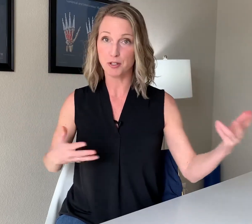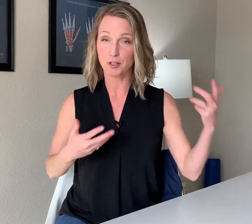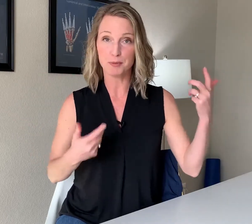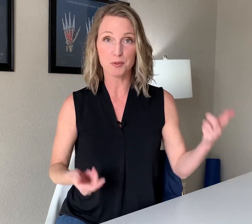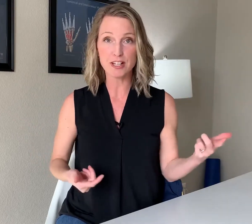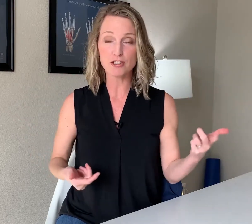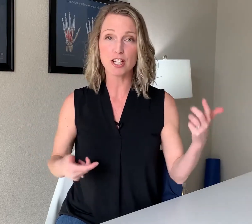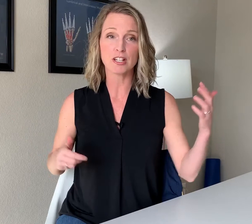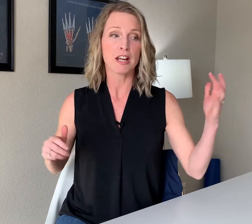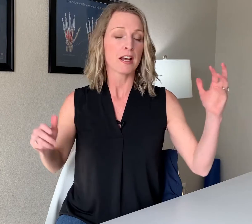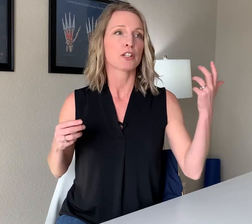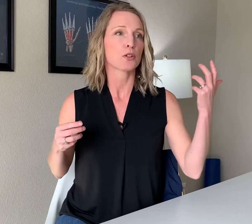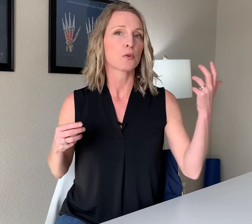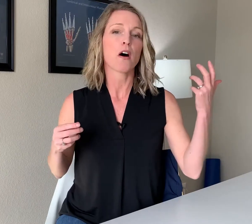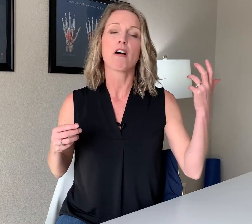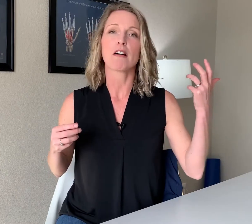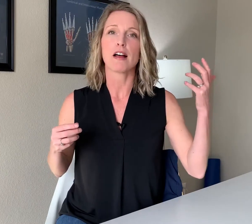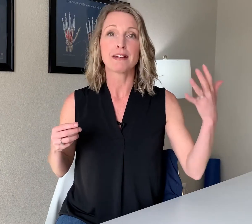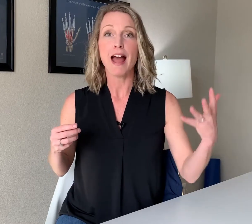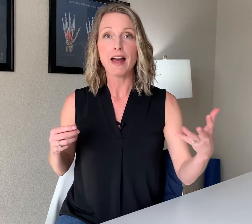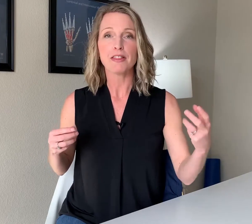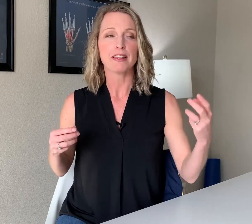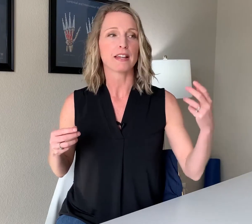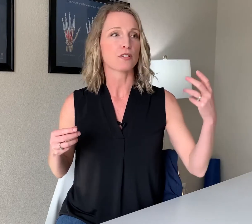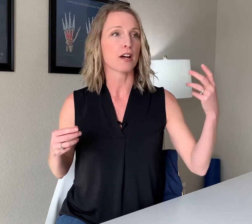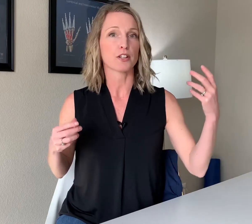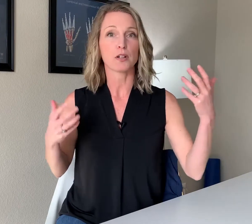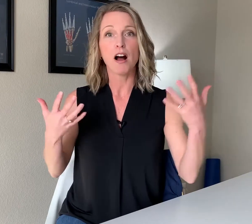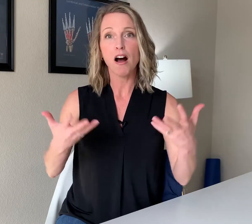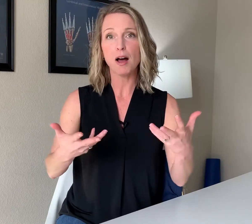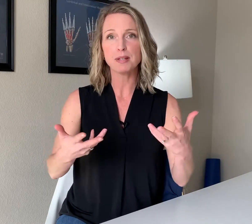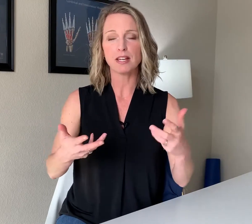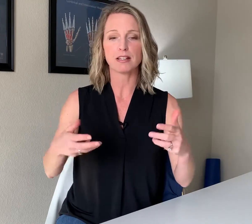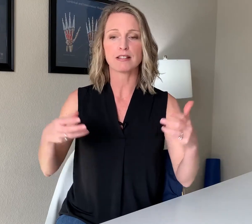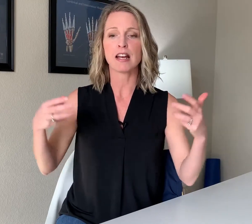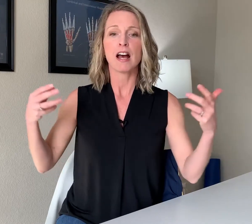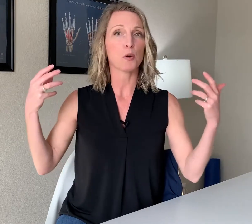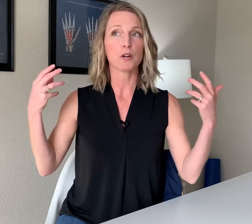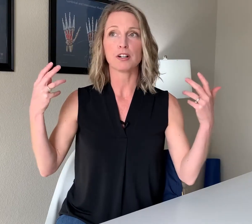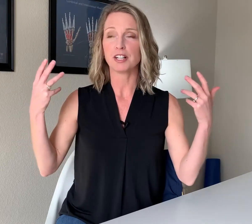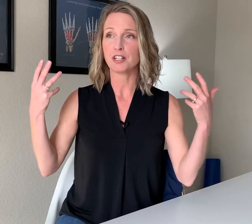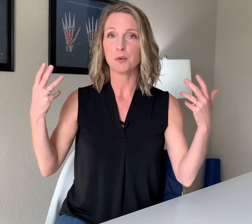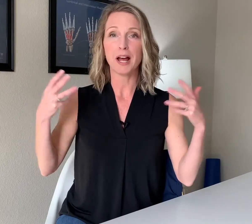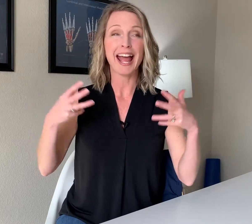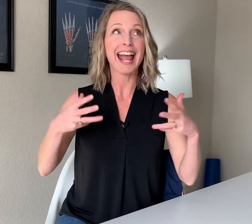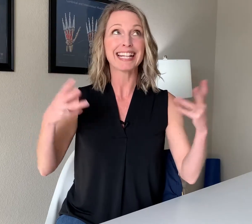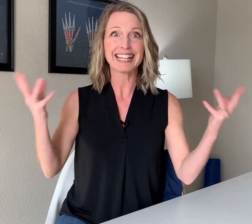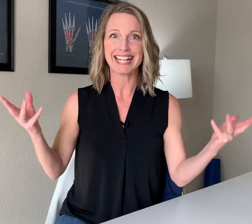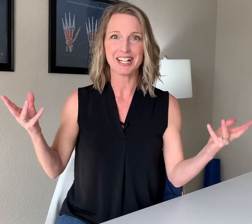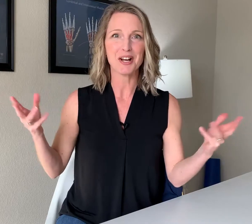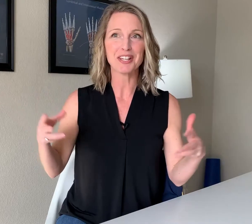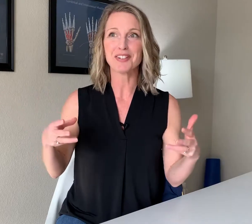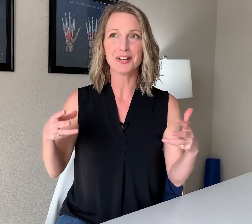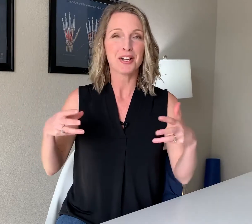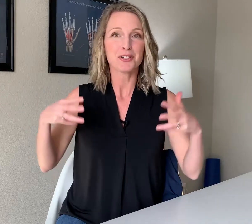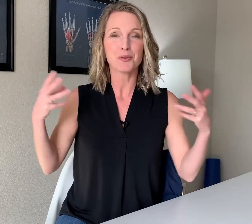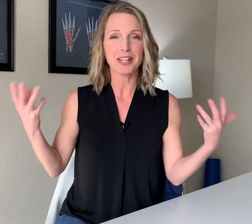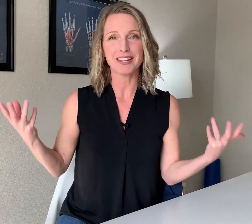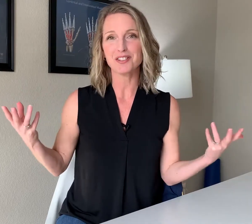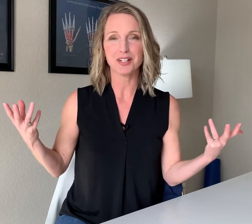a musician, you are an athlete, you're a hobbyist, or anything, even doing things on a